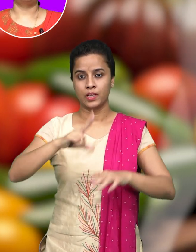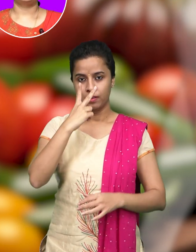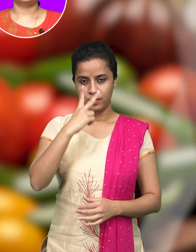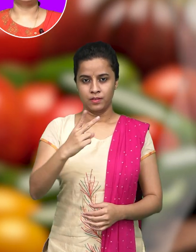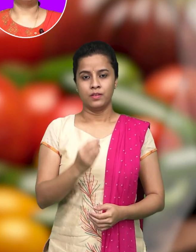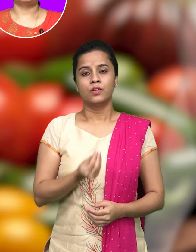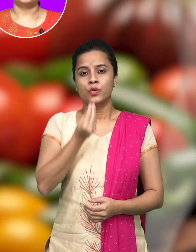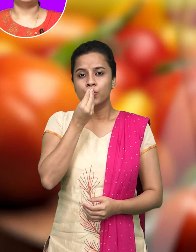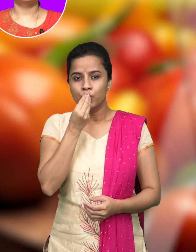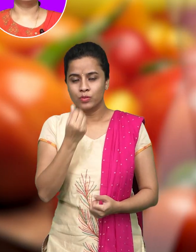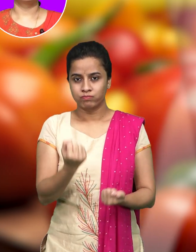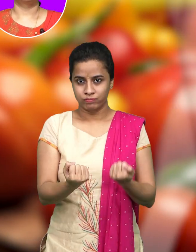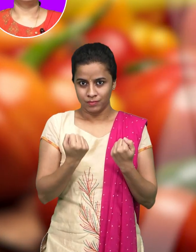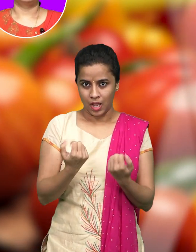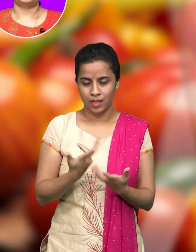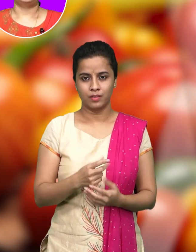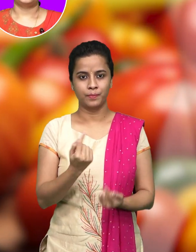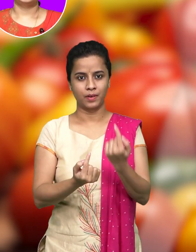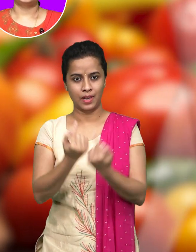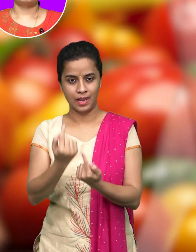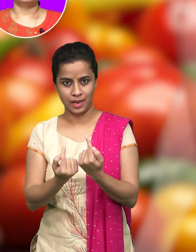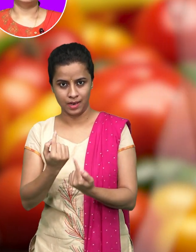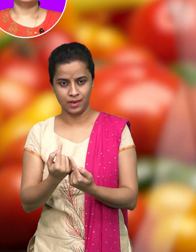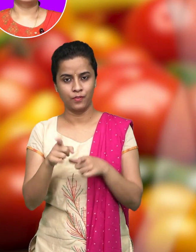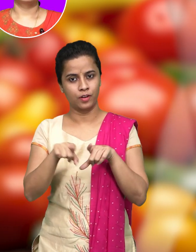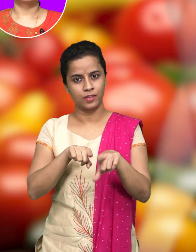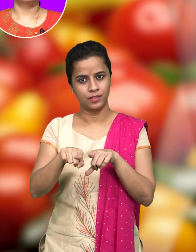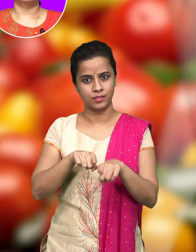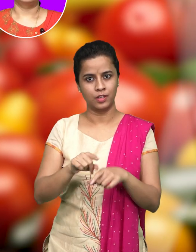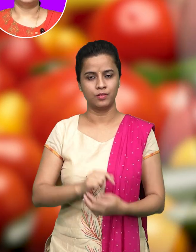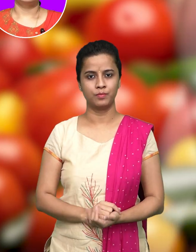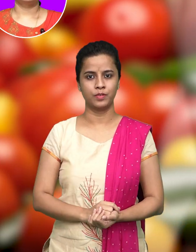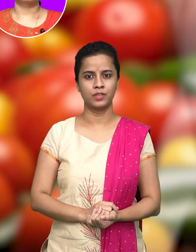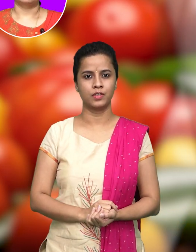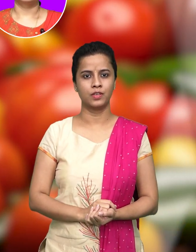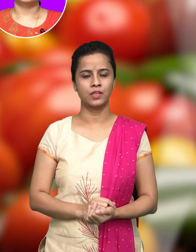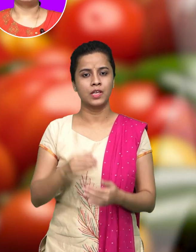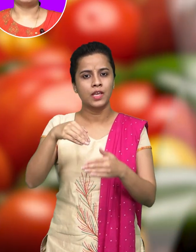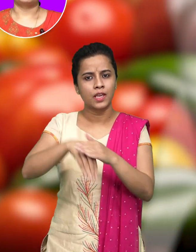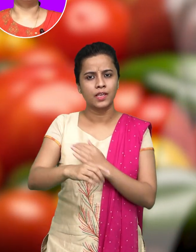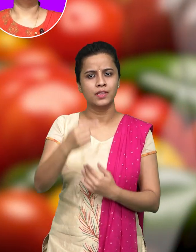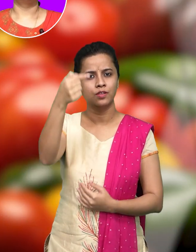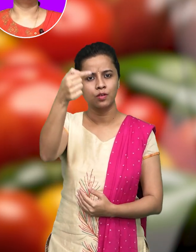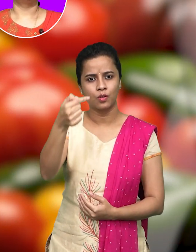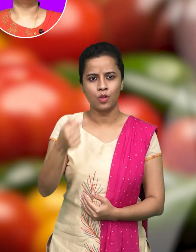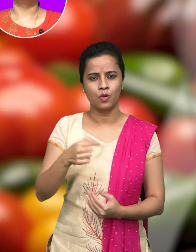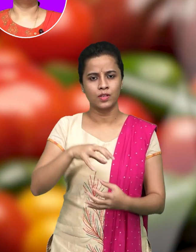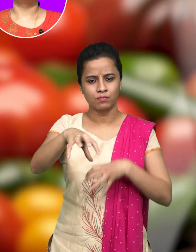the nutrition in plants and examples in this concept map.